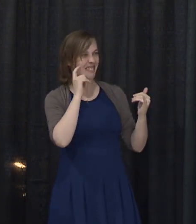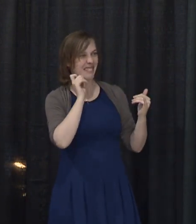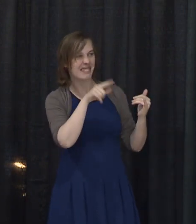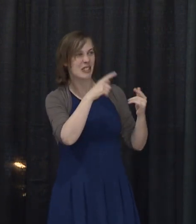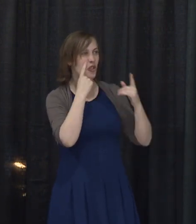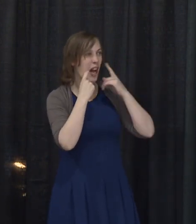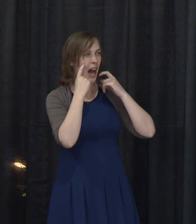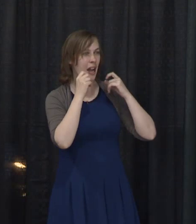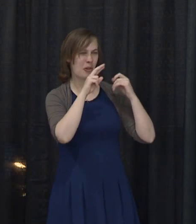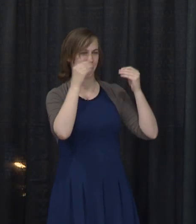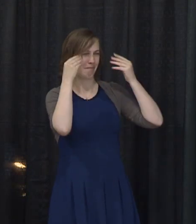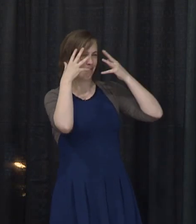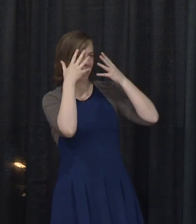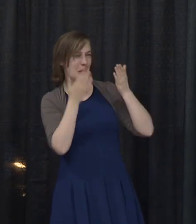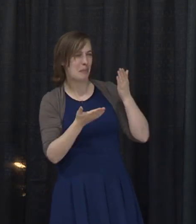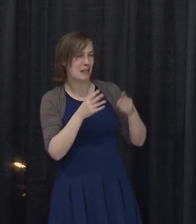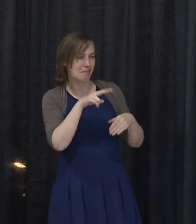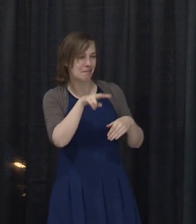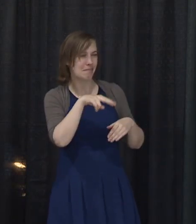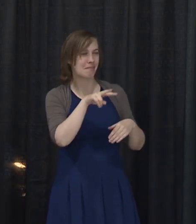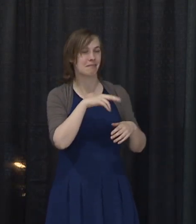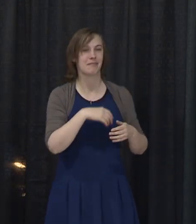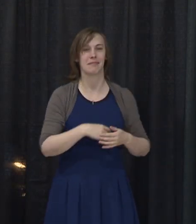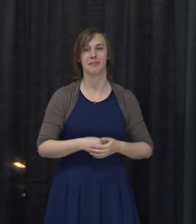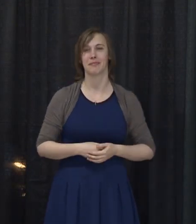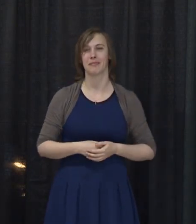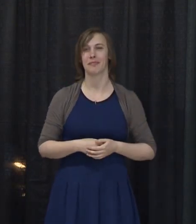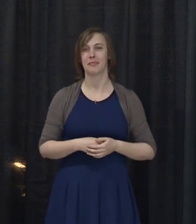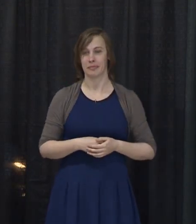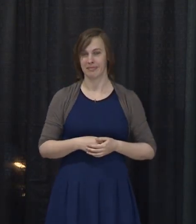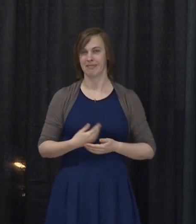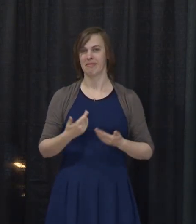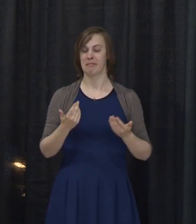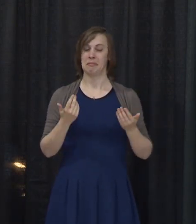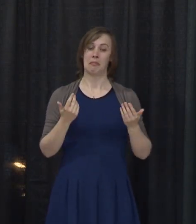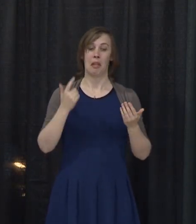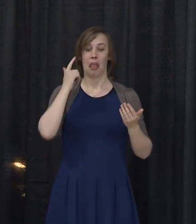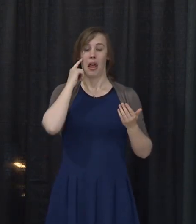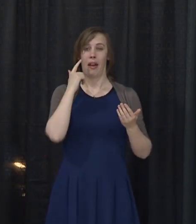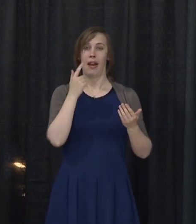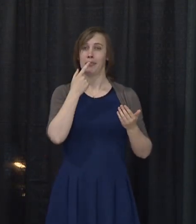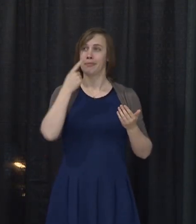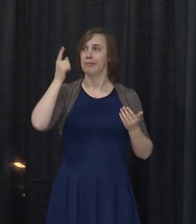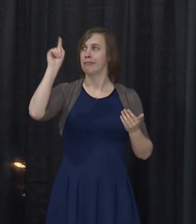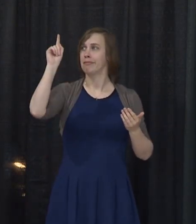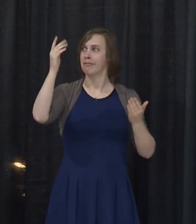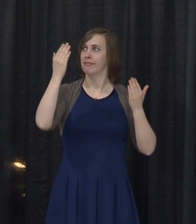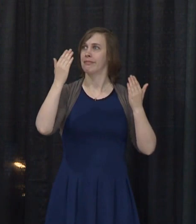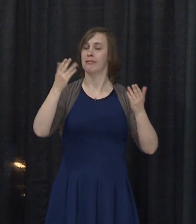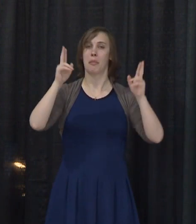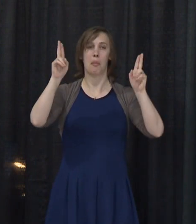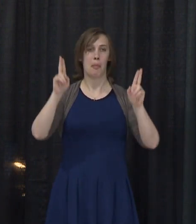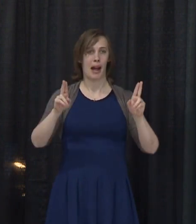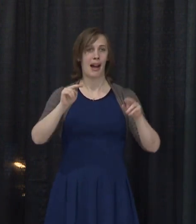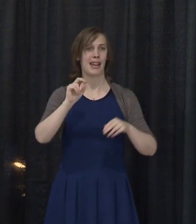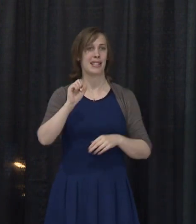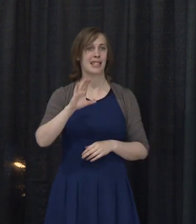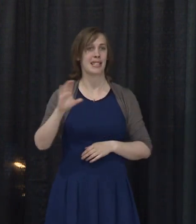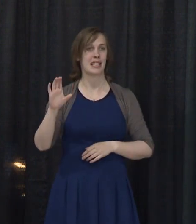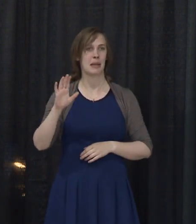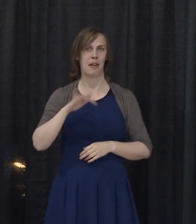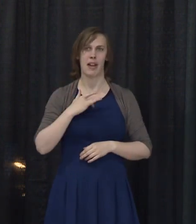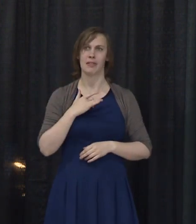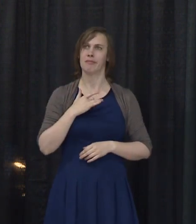Or start crying. I applied to NSCC on a bit of a whim, but it felt right. Why did you come here to the School